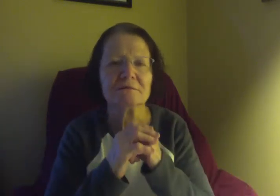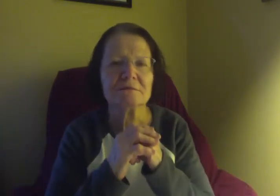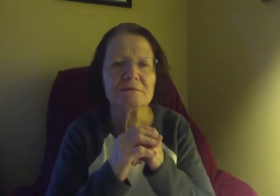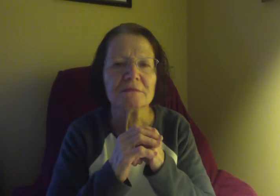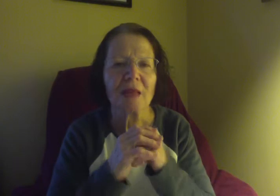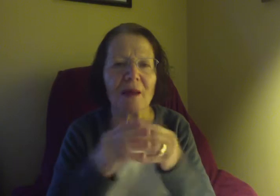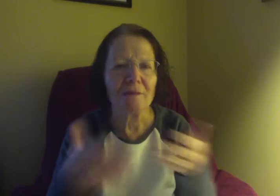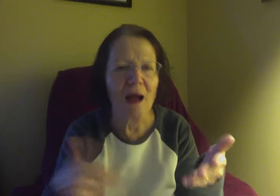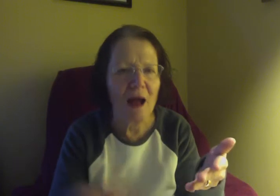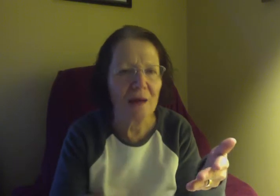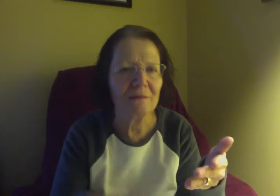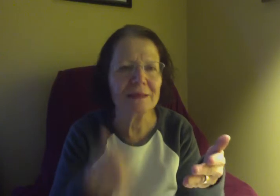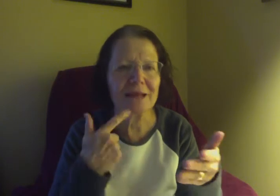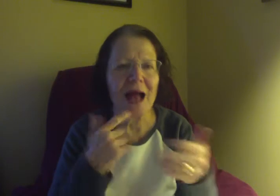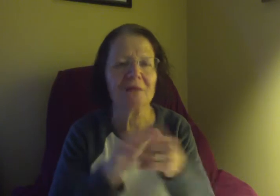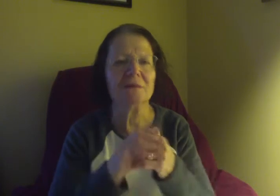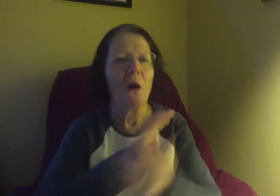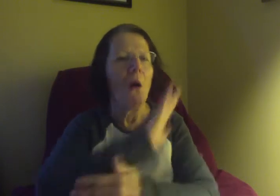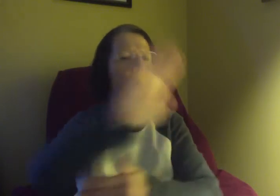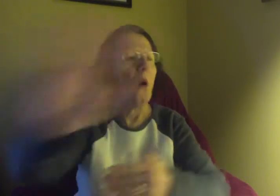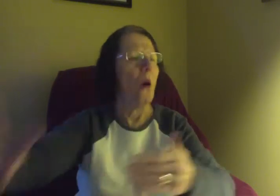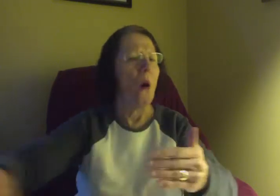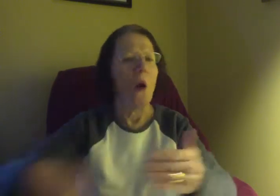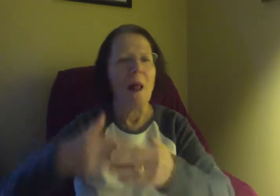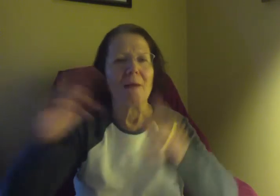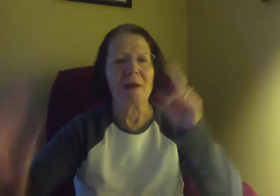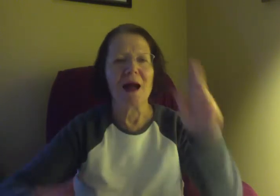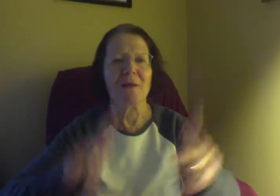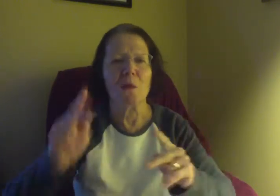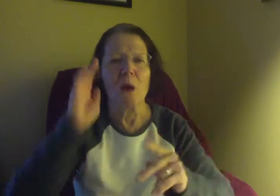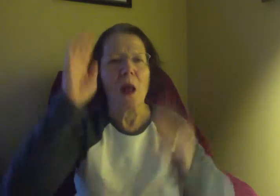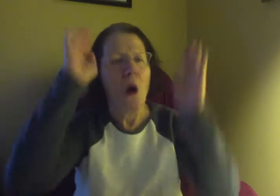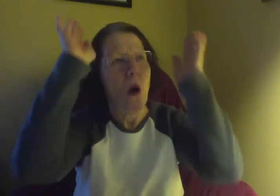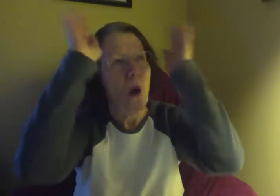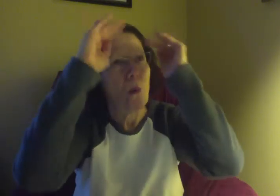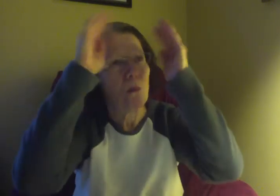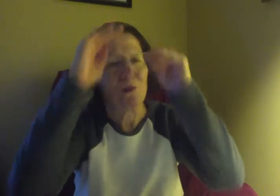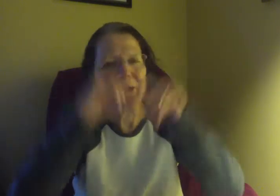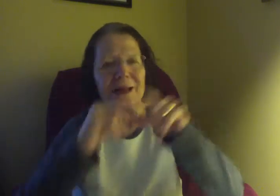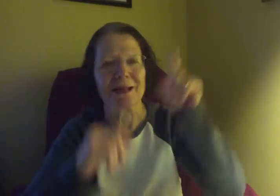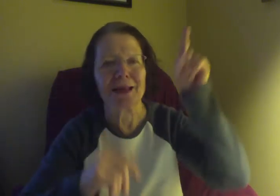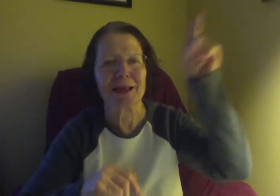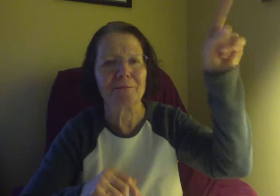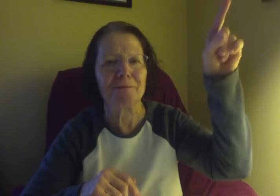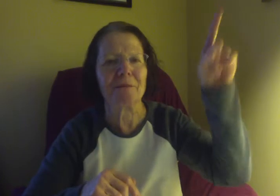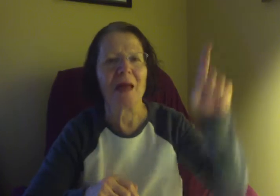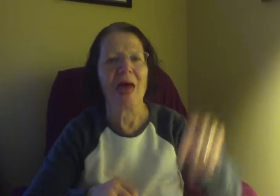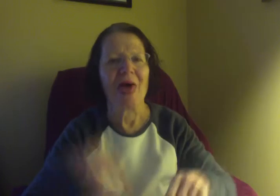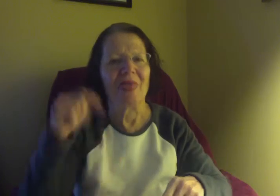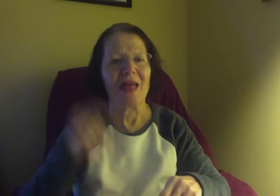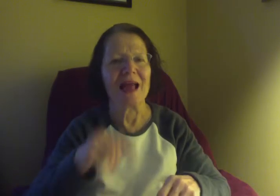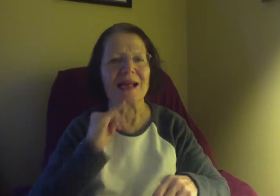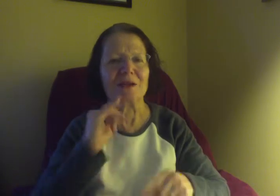And that's what I hope to see if that is